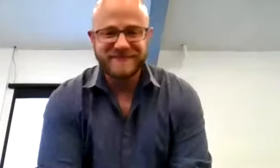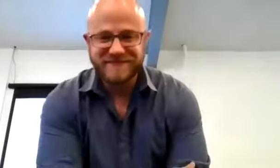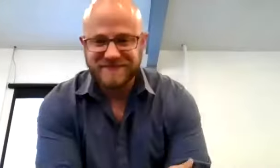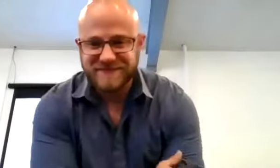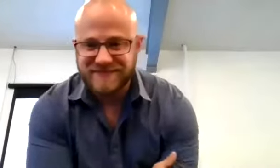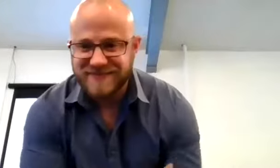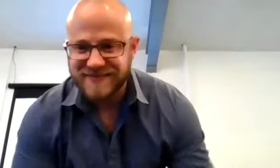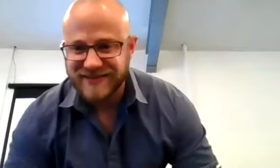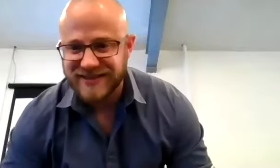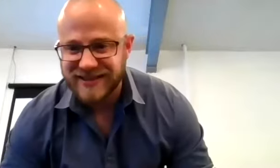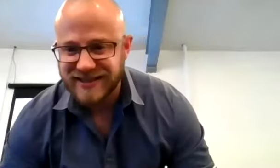promise.